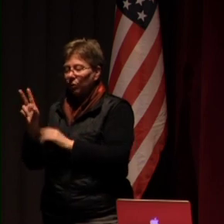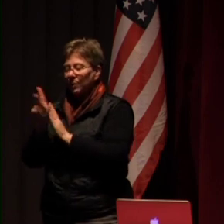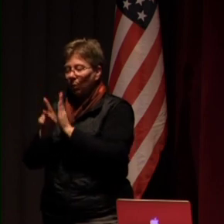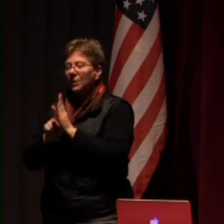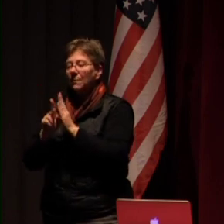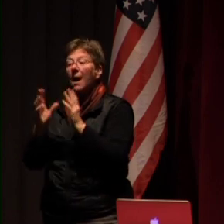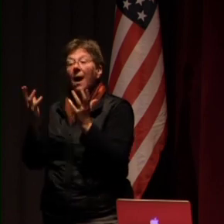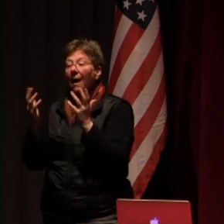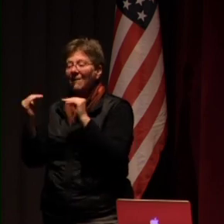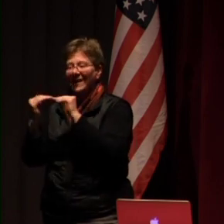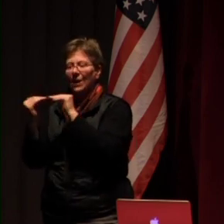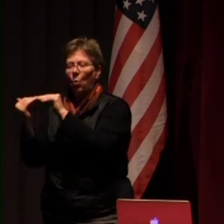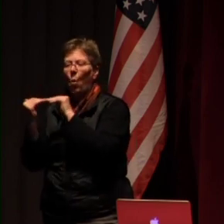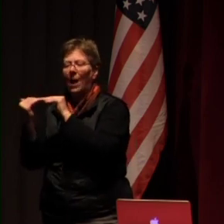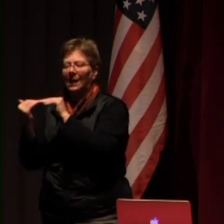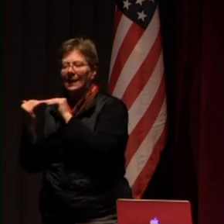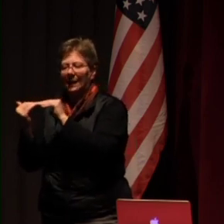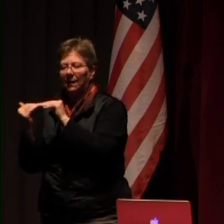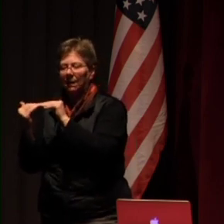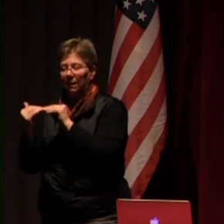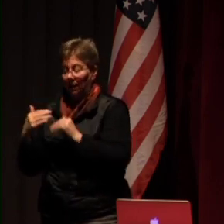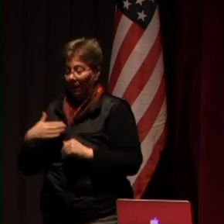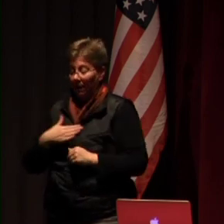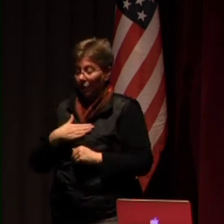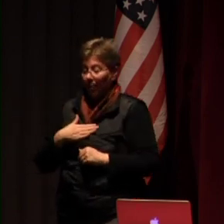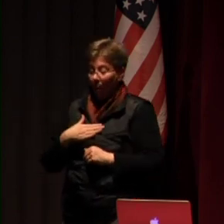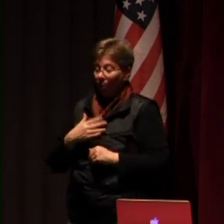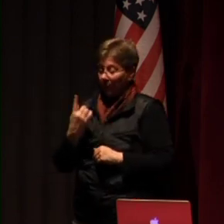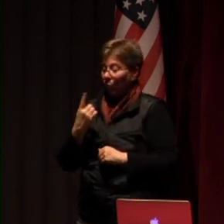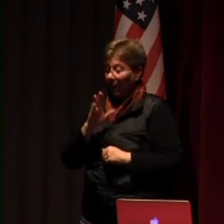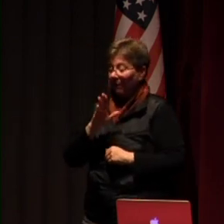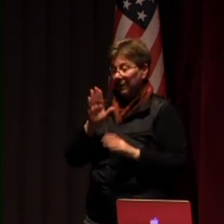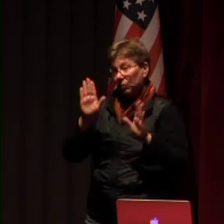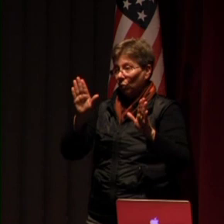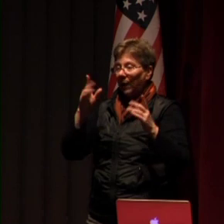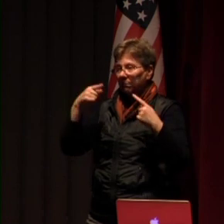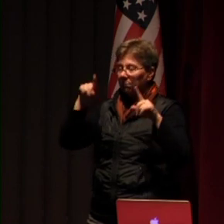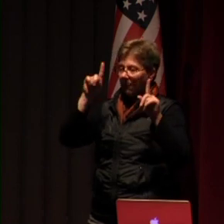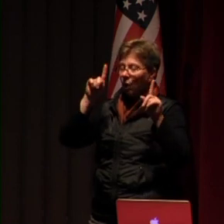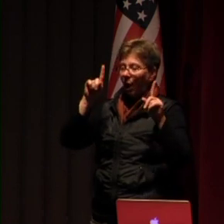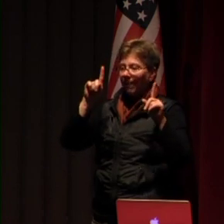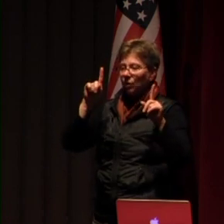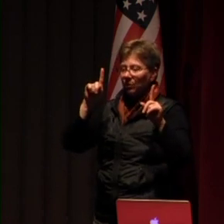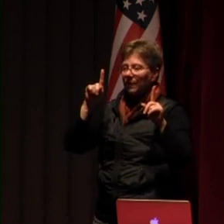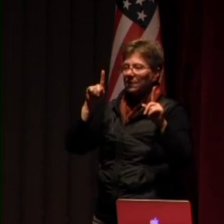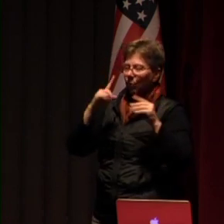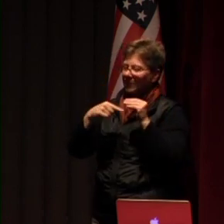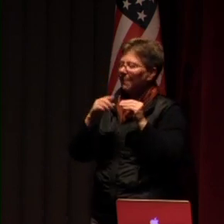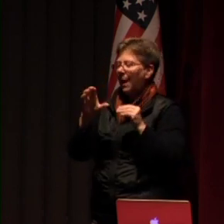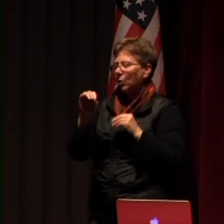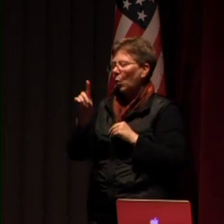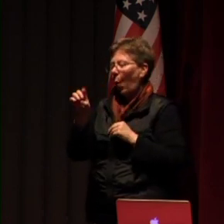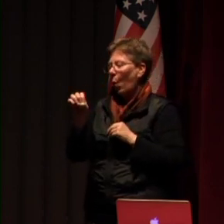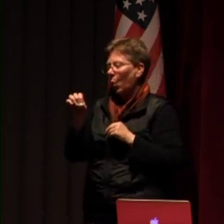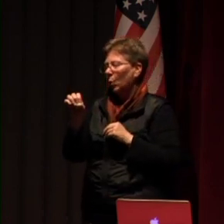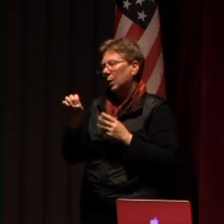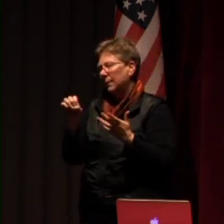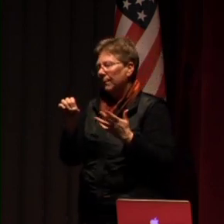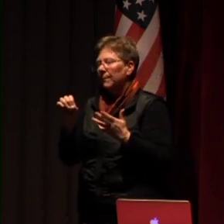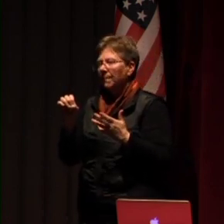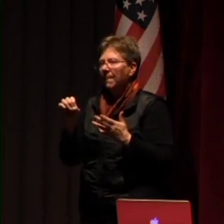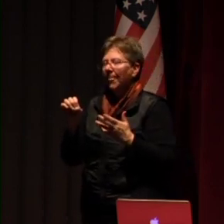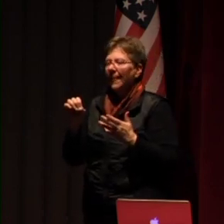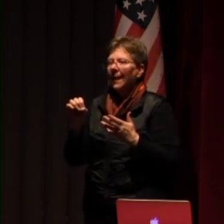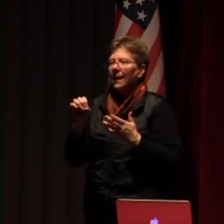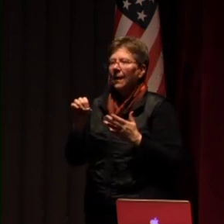equality. One of Napoleon's great accomplishments, the Napoleonic Code, the law code, which is now not just the law code for France, but for many